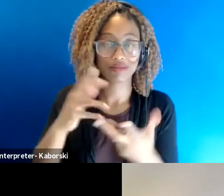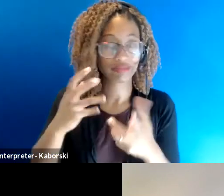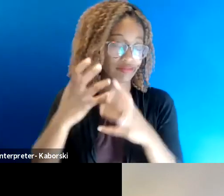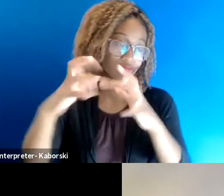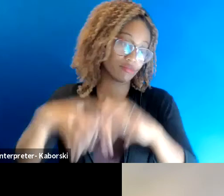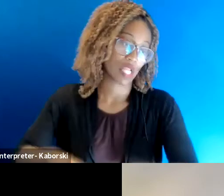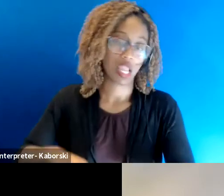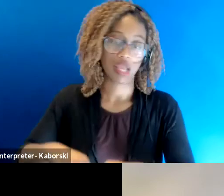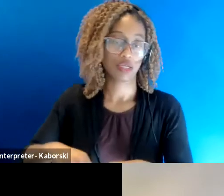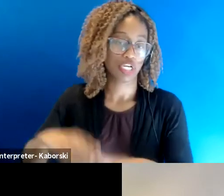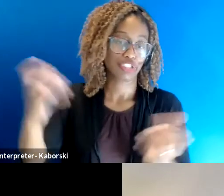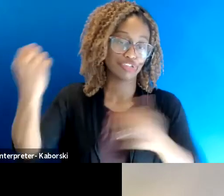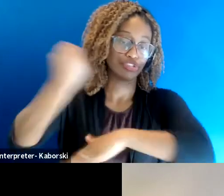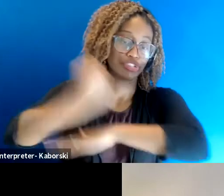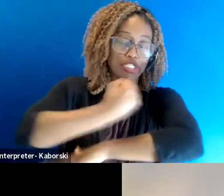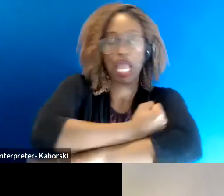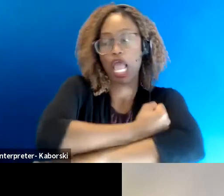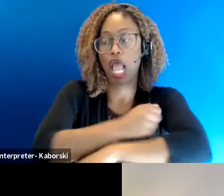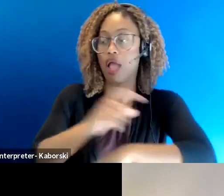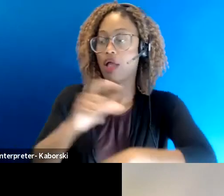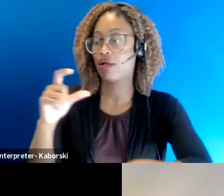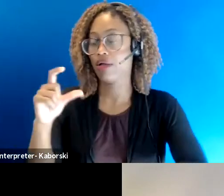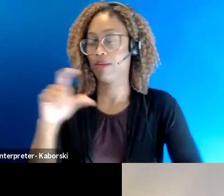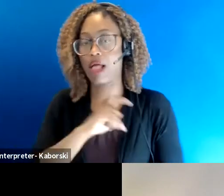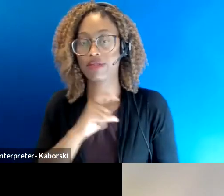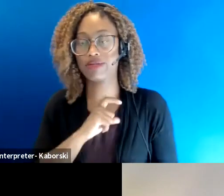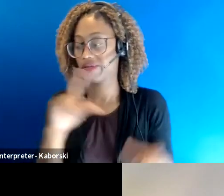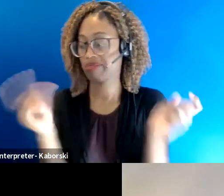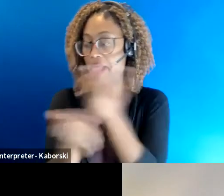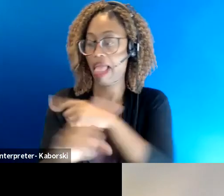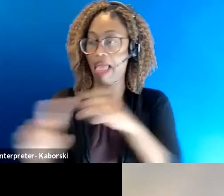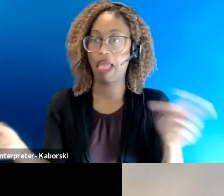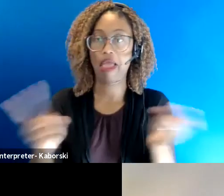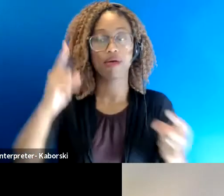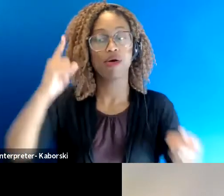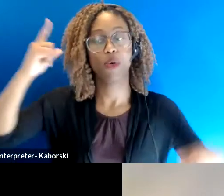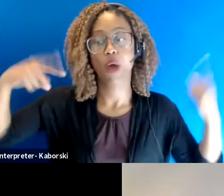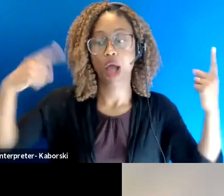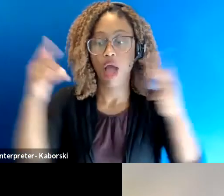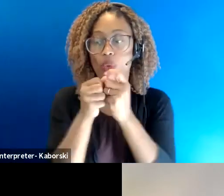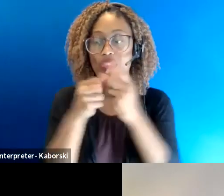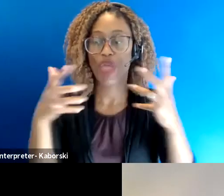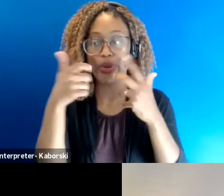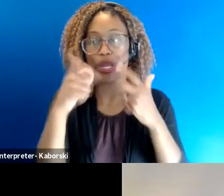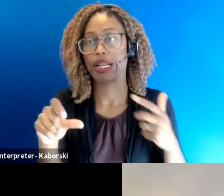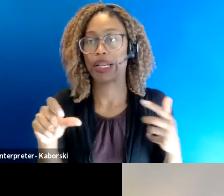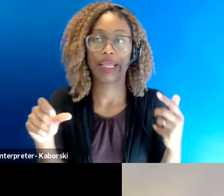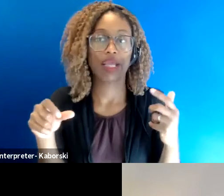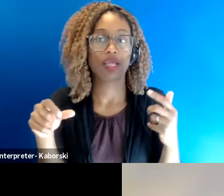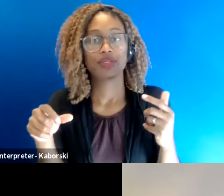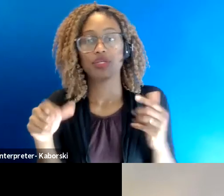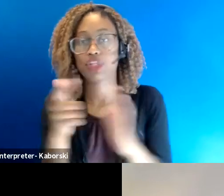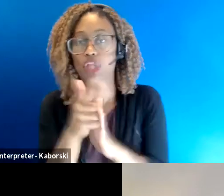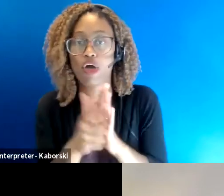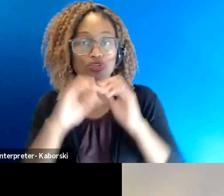and everyone's just going to run around, wild with no law and order, no control.